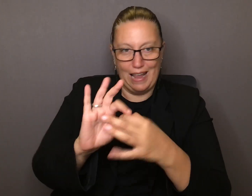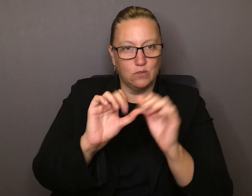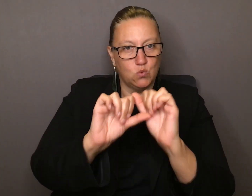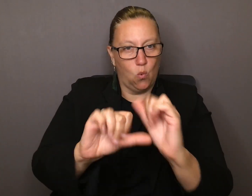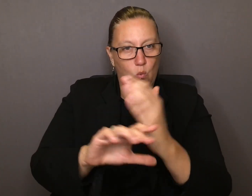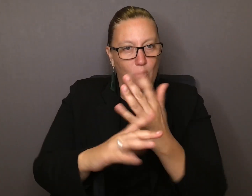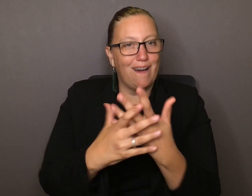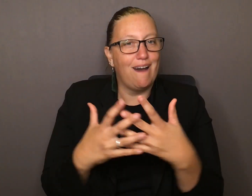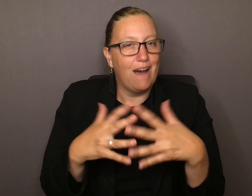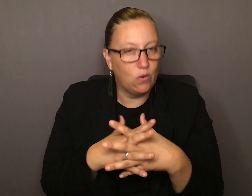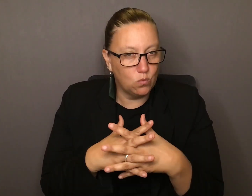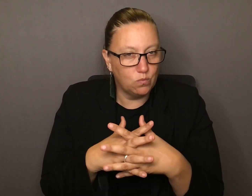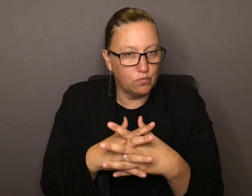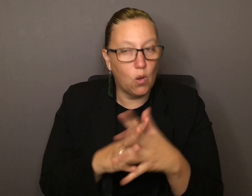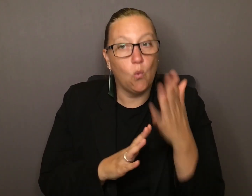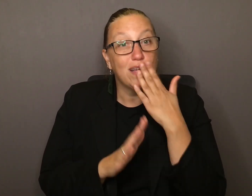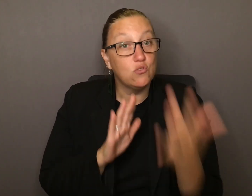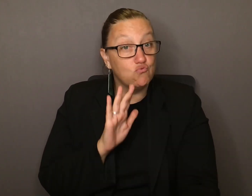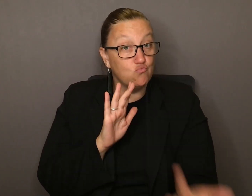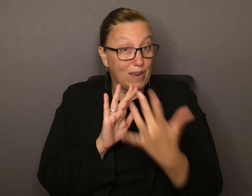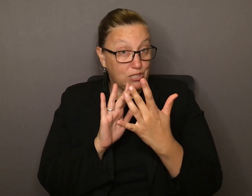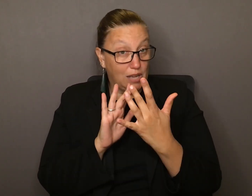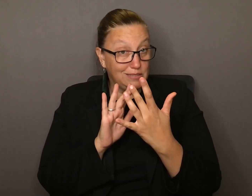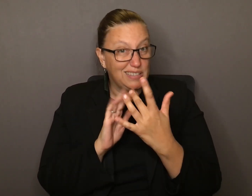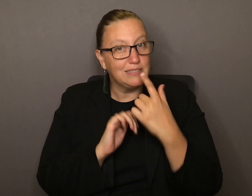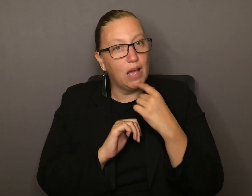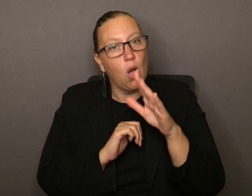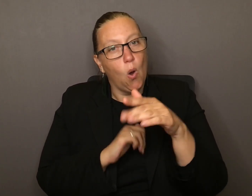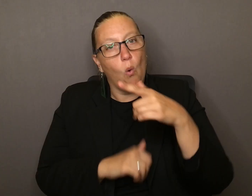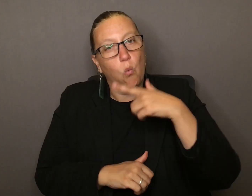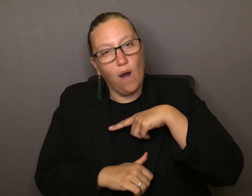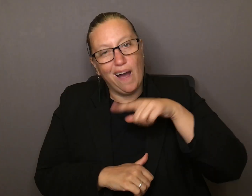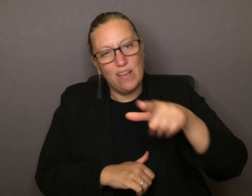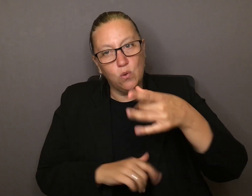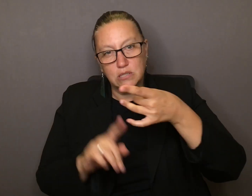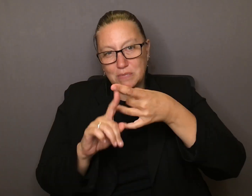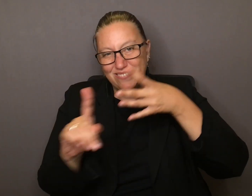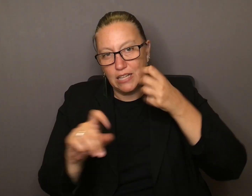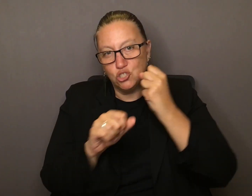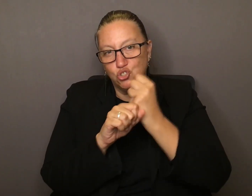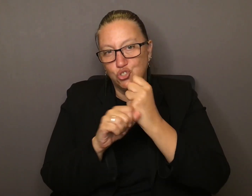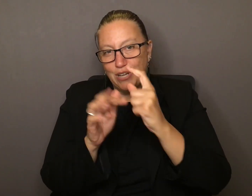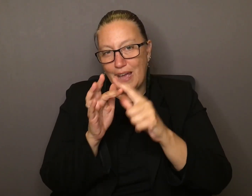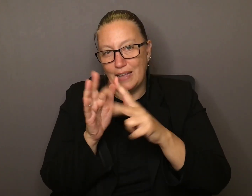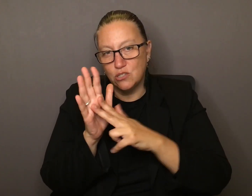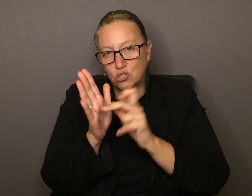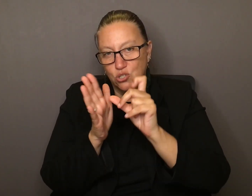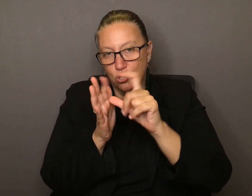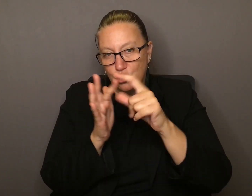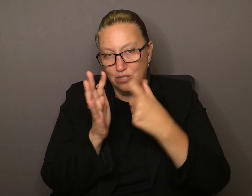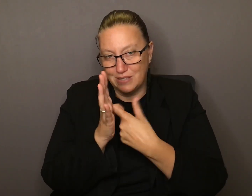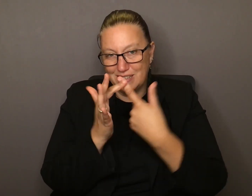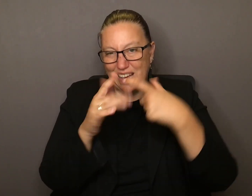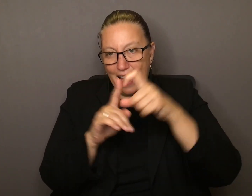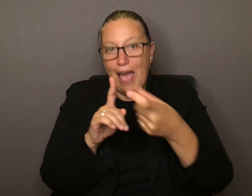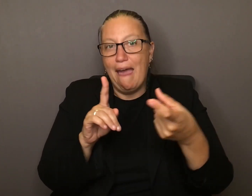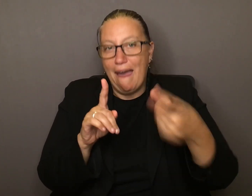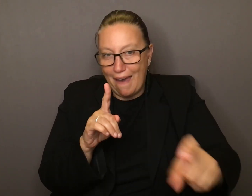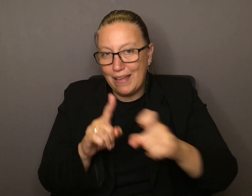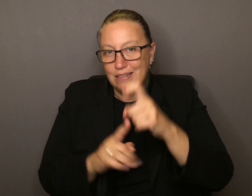When you do reach out, tell us why there's a specifically gendered and disability-focused angle to your project,